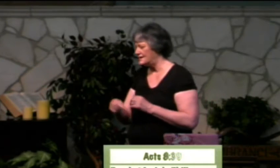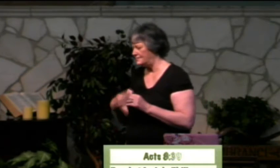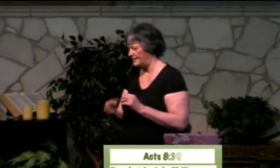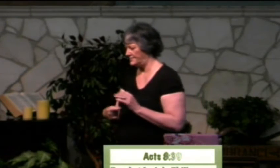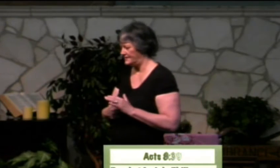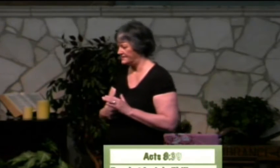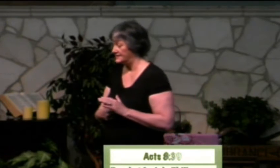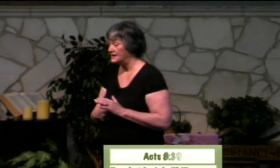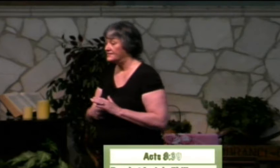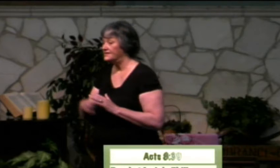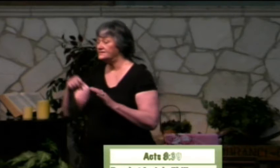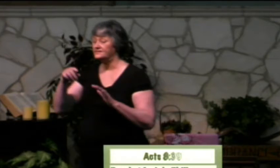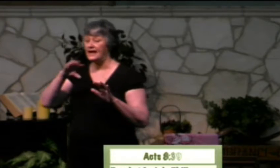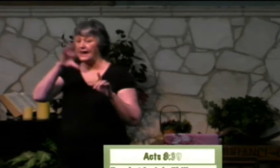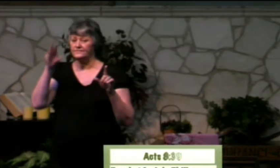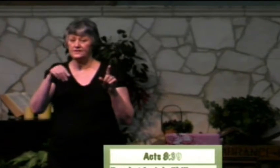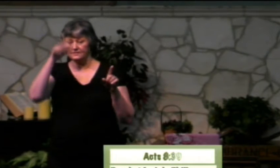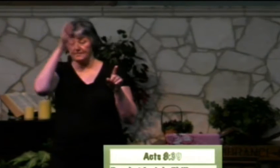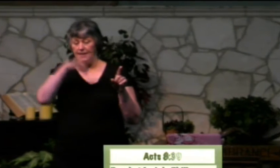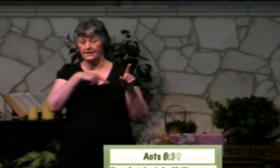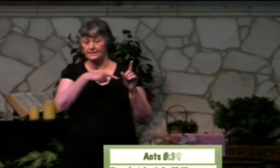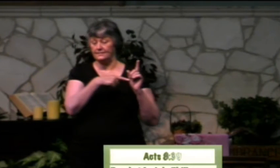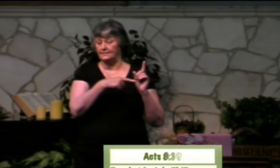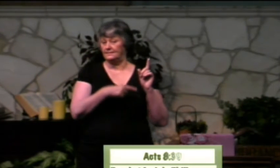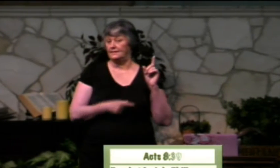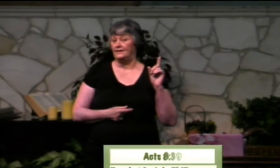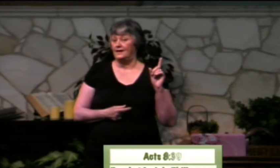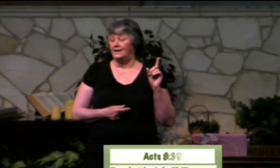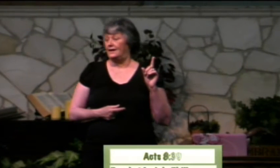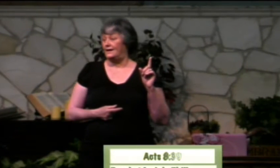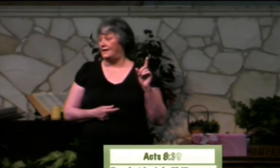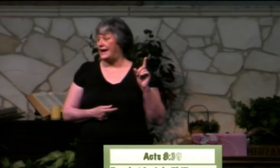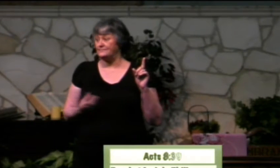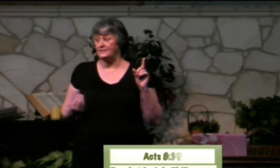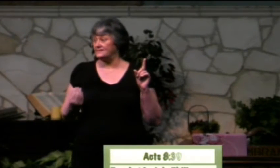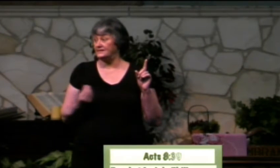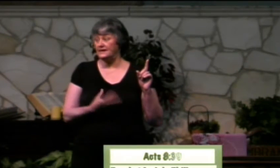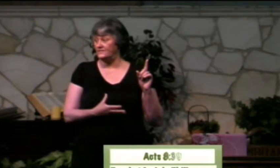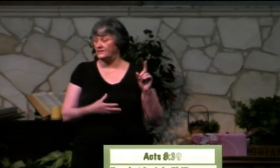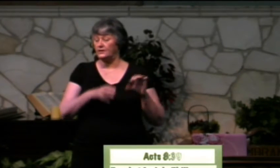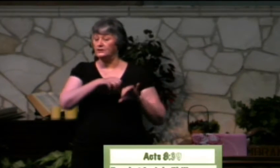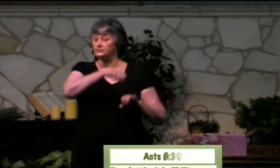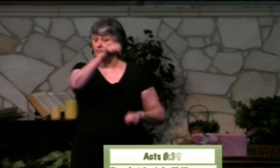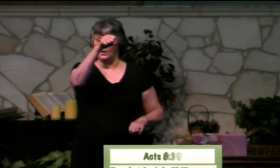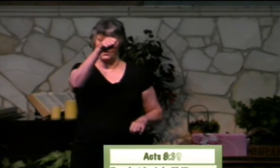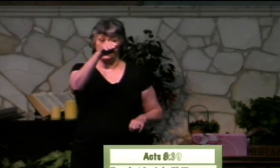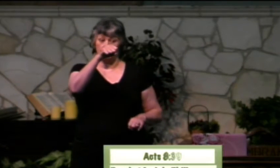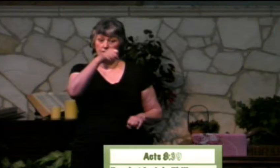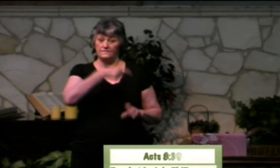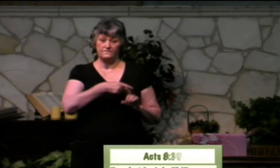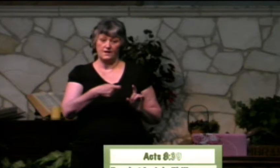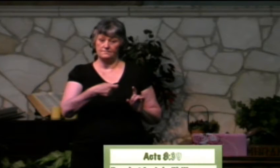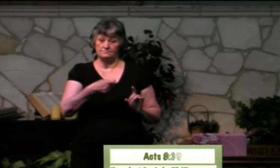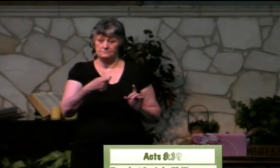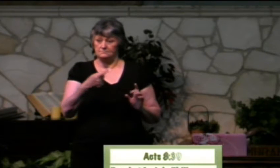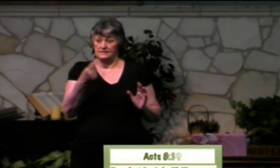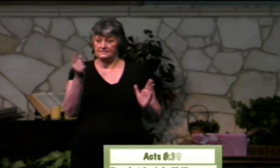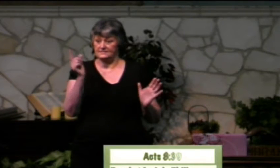about this. This African man had been given a scroll from